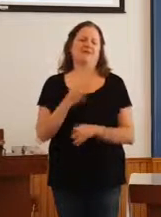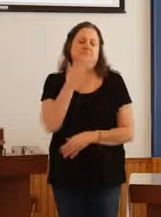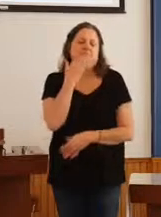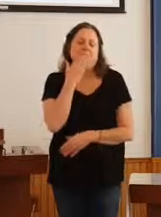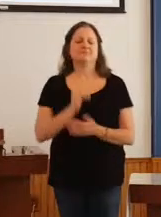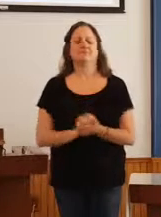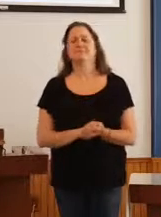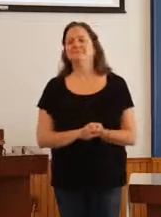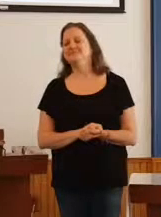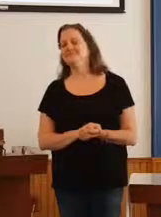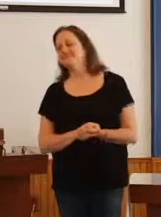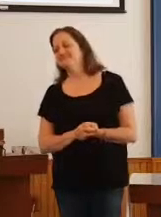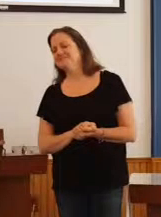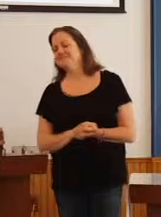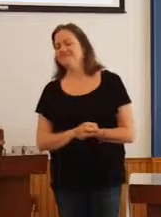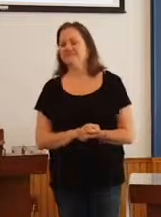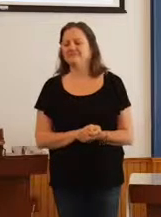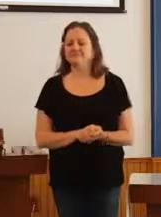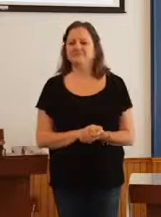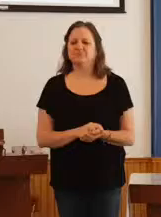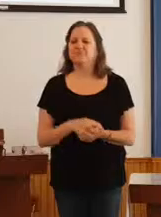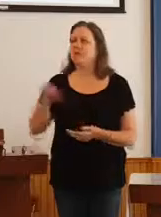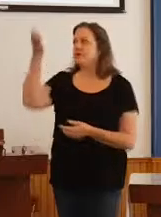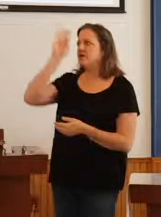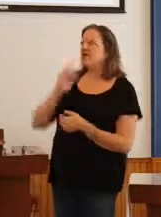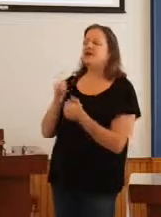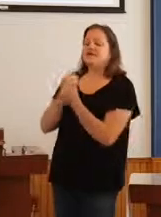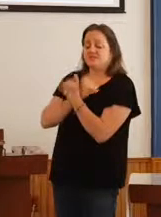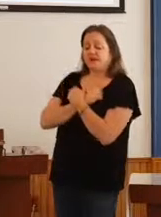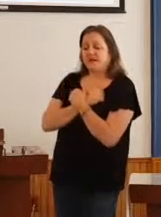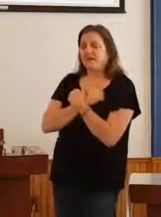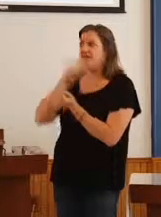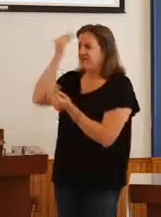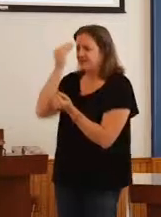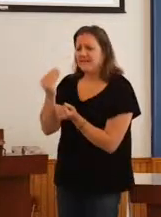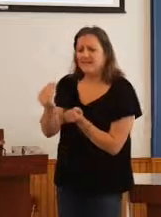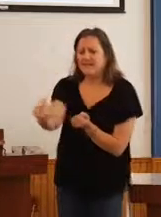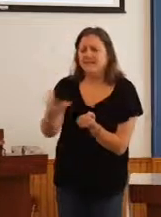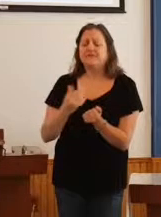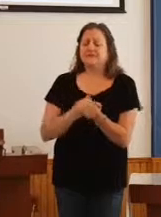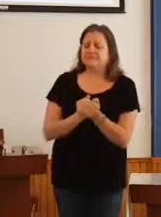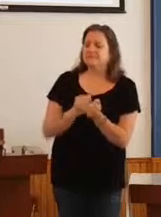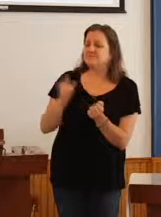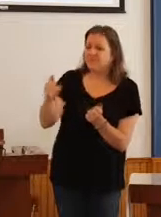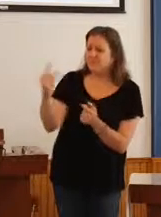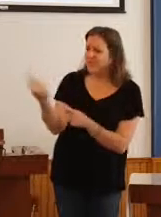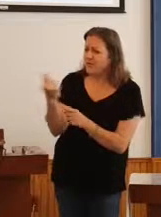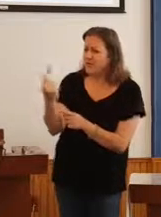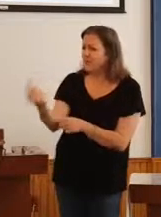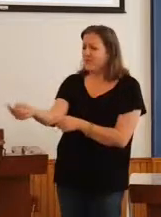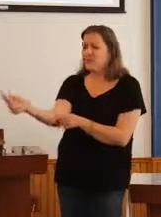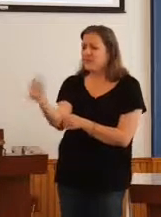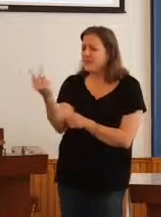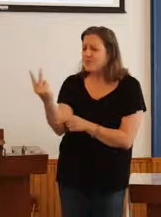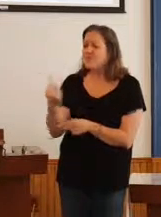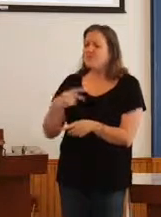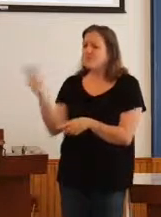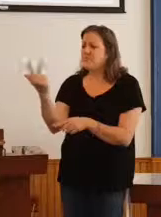To let them know God's love for them and they are not alone. Together,